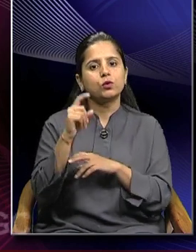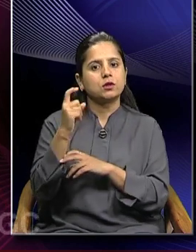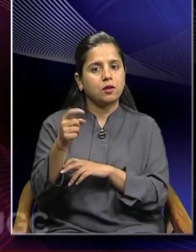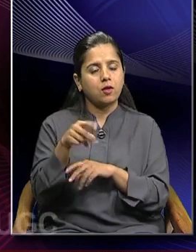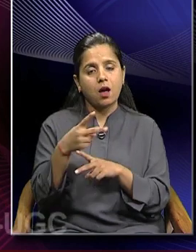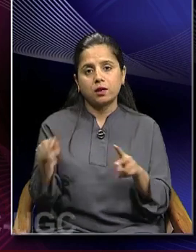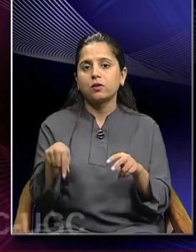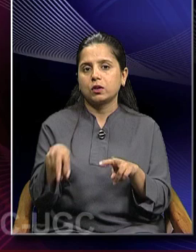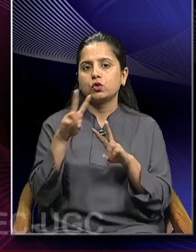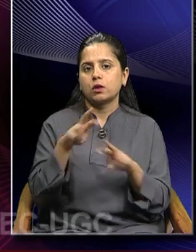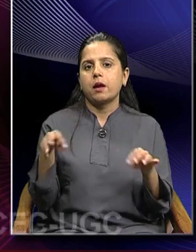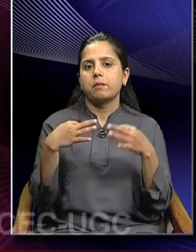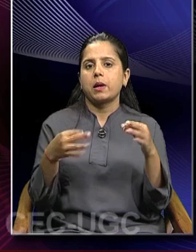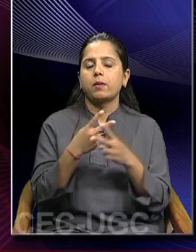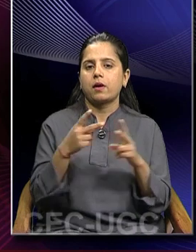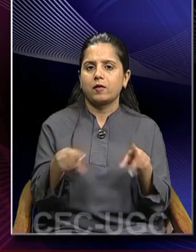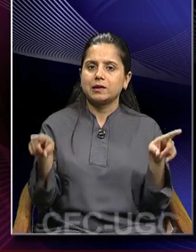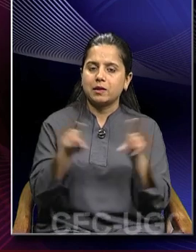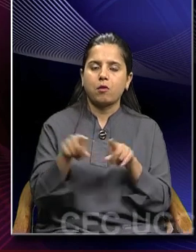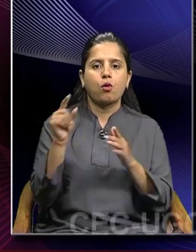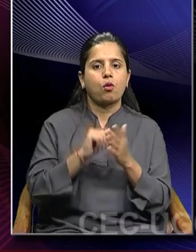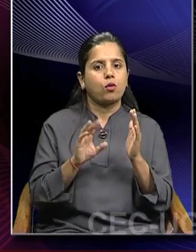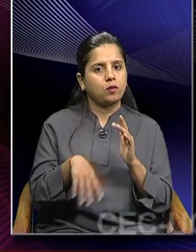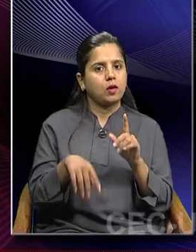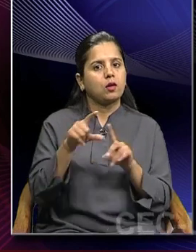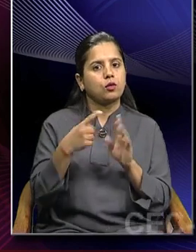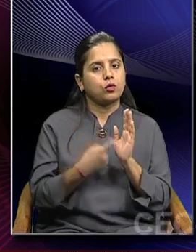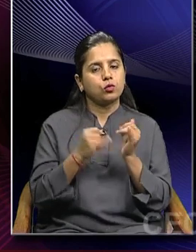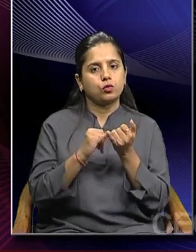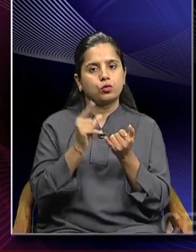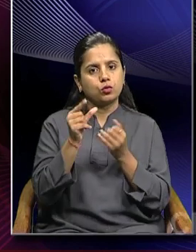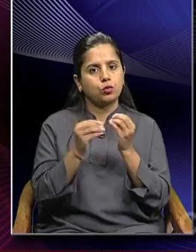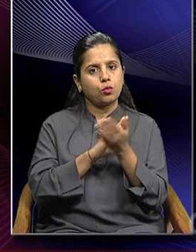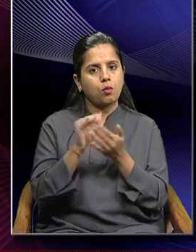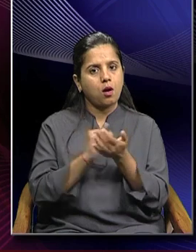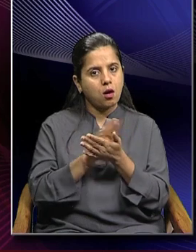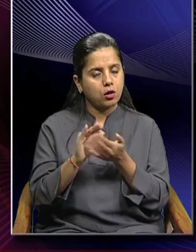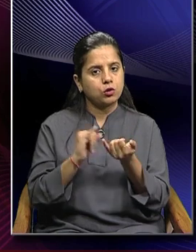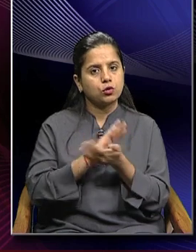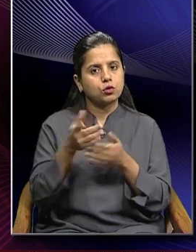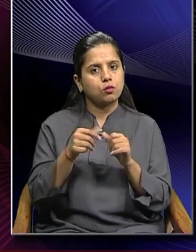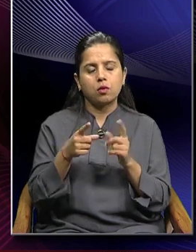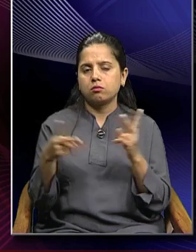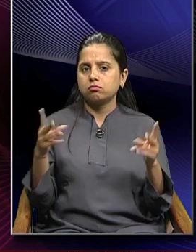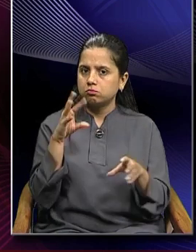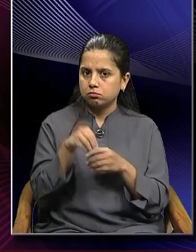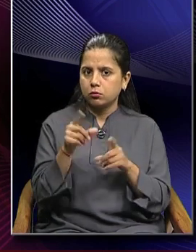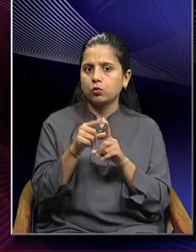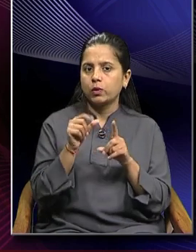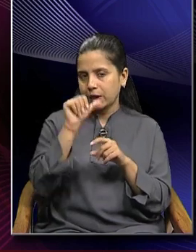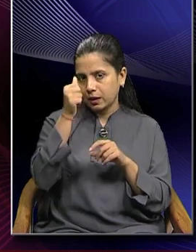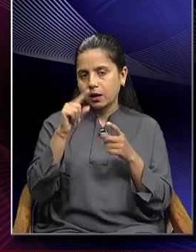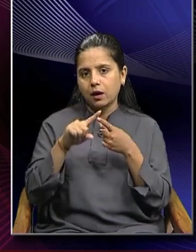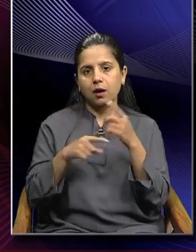other research papers also by the same author. Dr. Subhash Sharma has contributed significantly to the Indian ethos